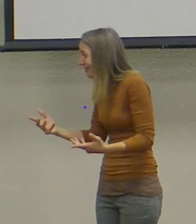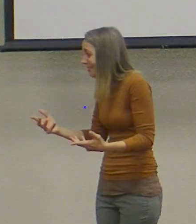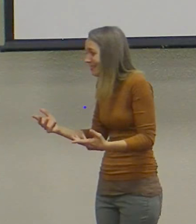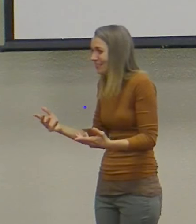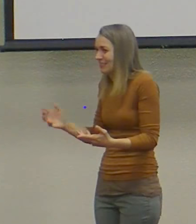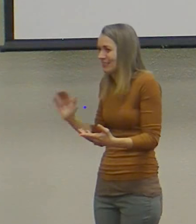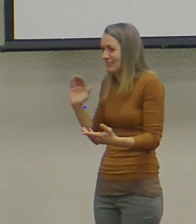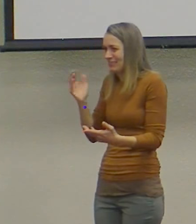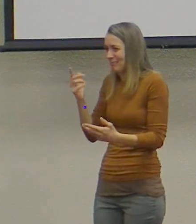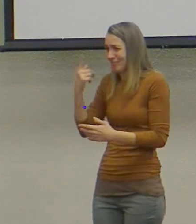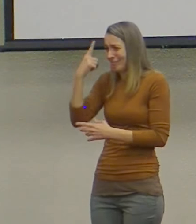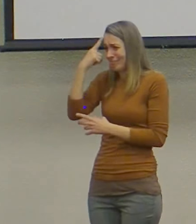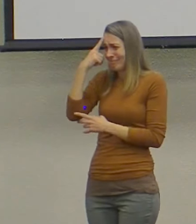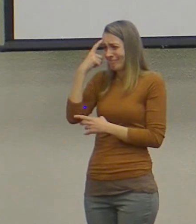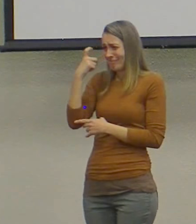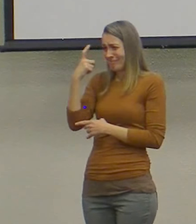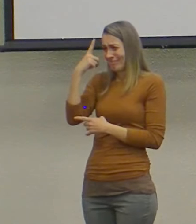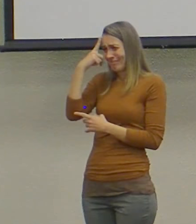Seems a little suspect to me.